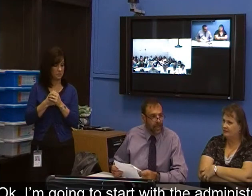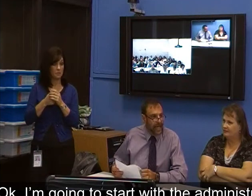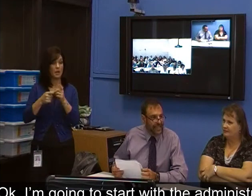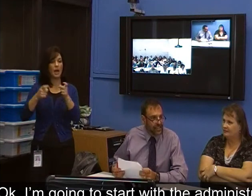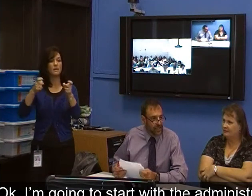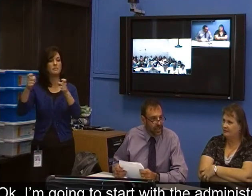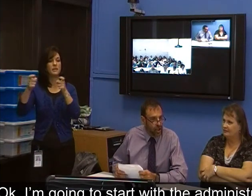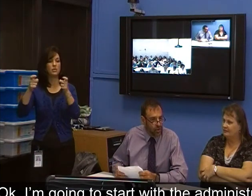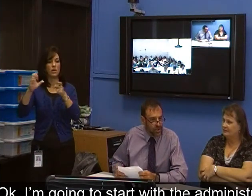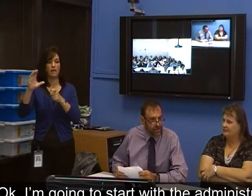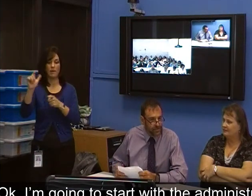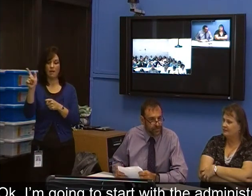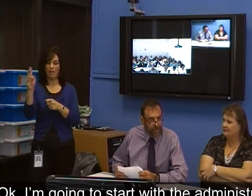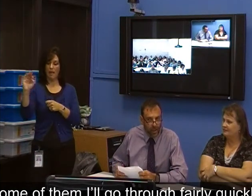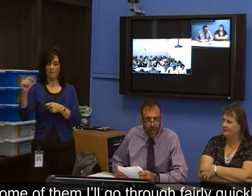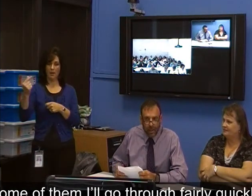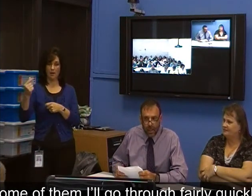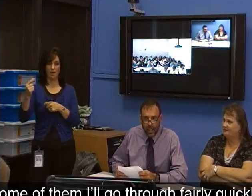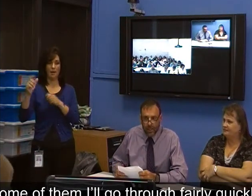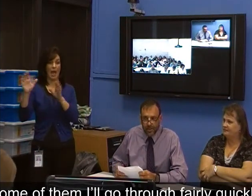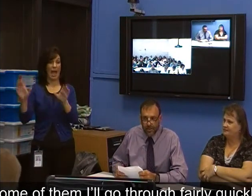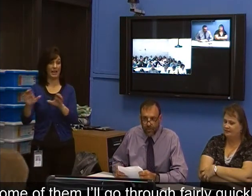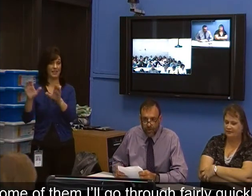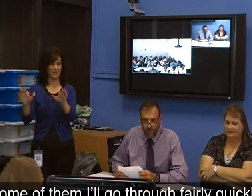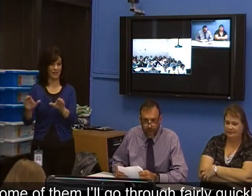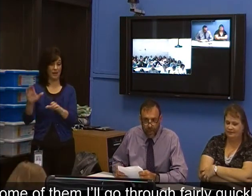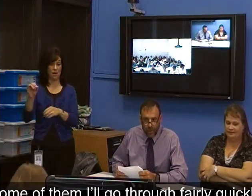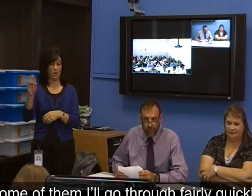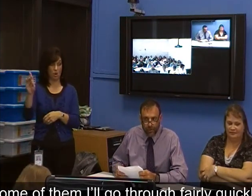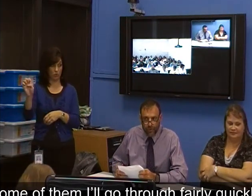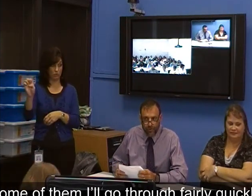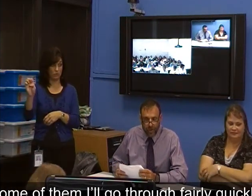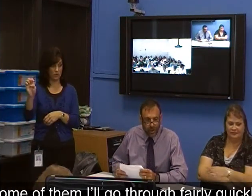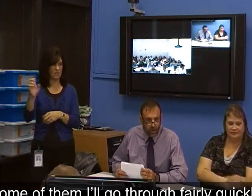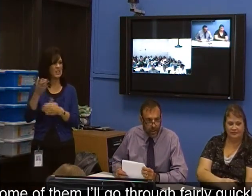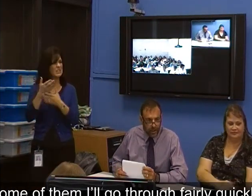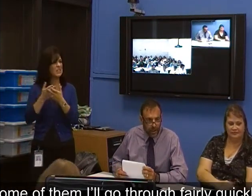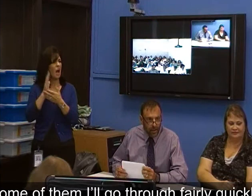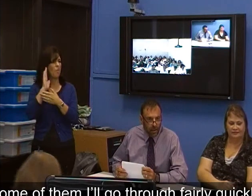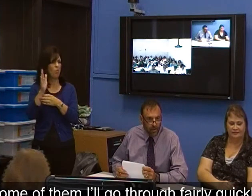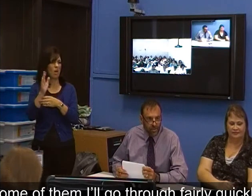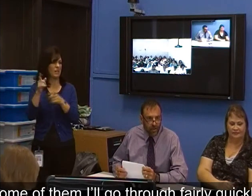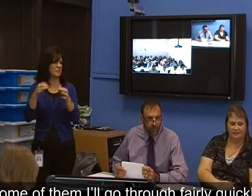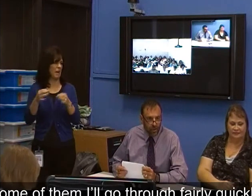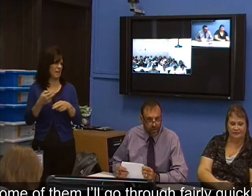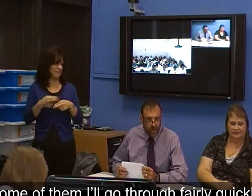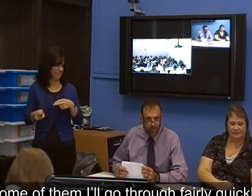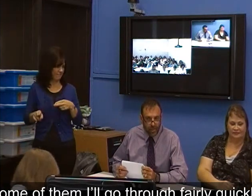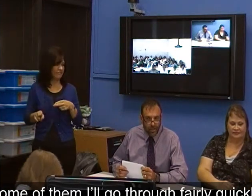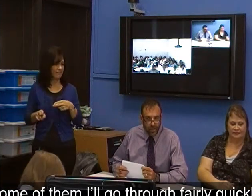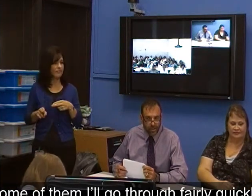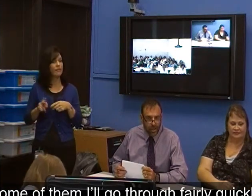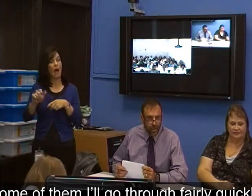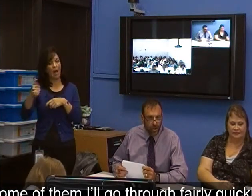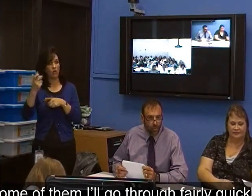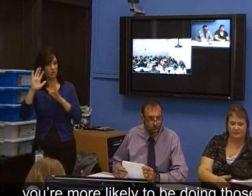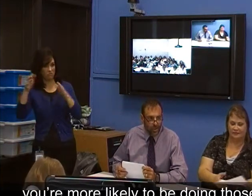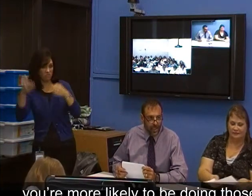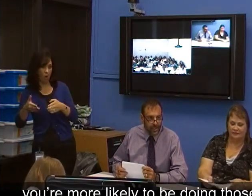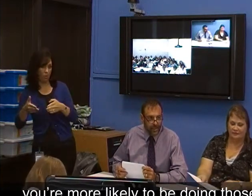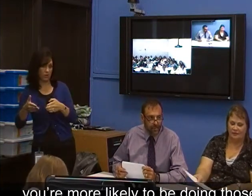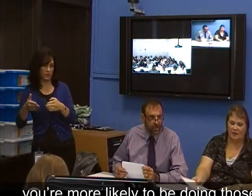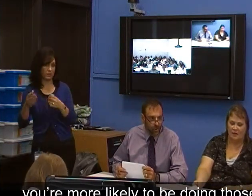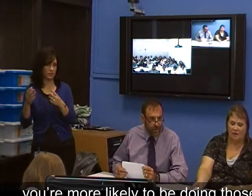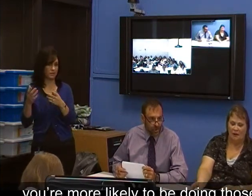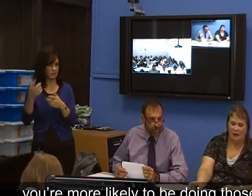administrative claiming activity codes. Some of them I'll go through fairly quickly, and others I'll focus on because you're